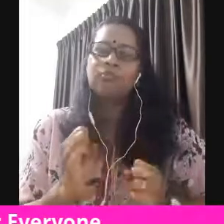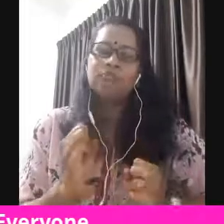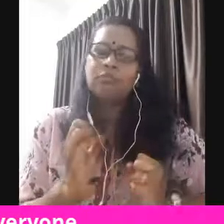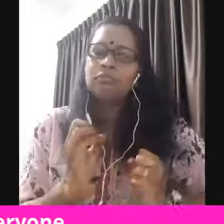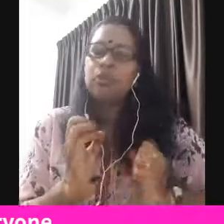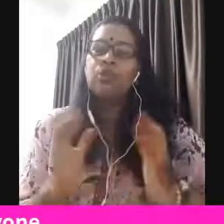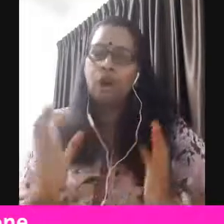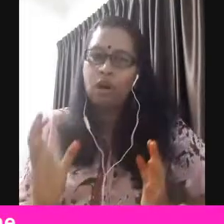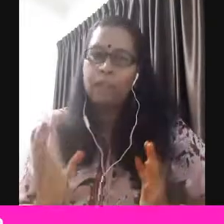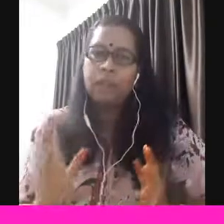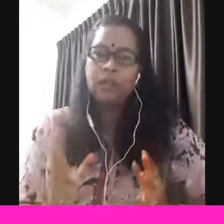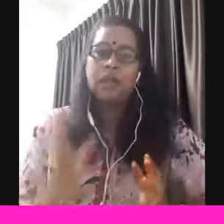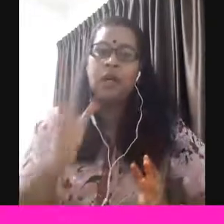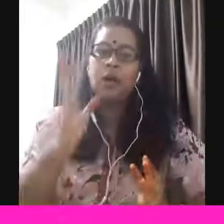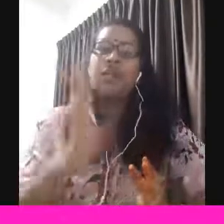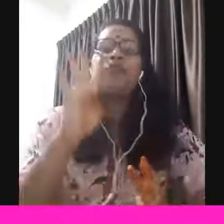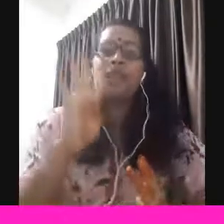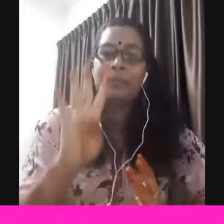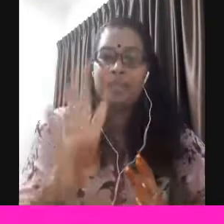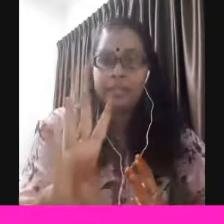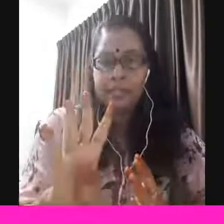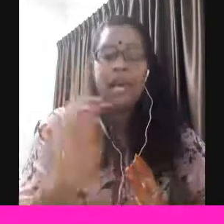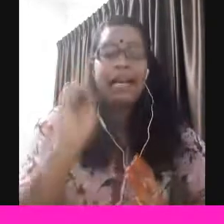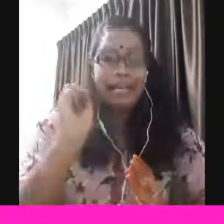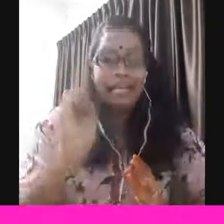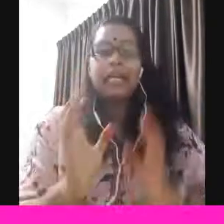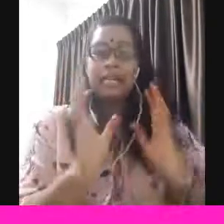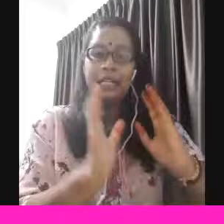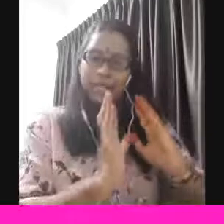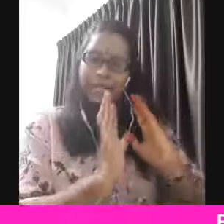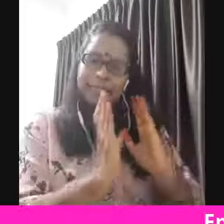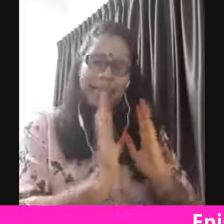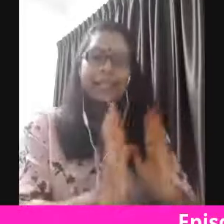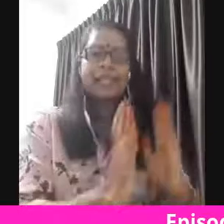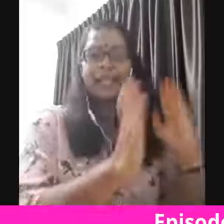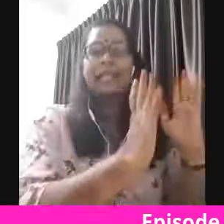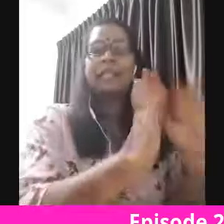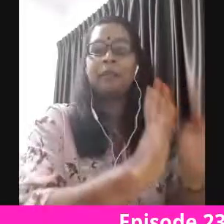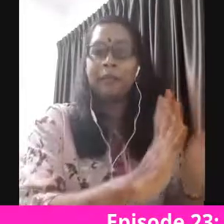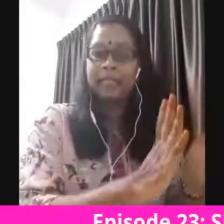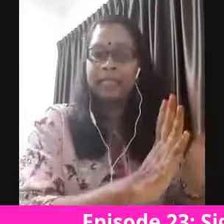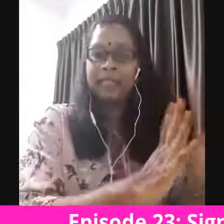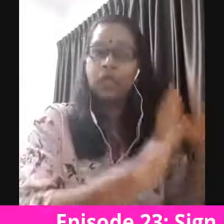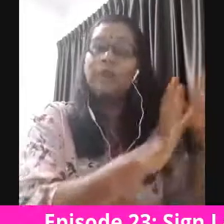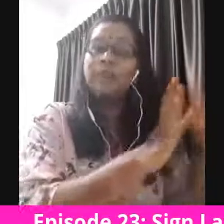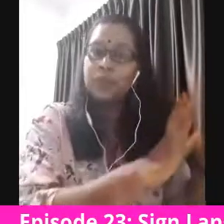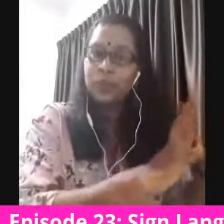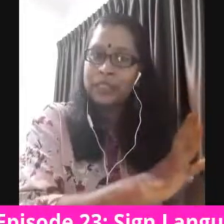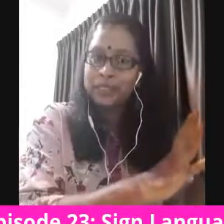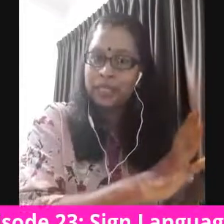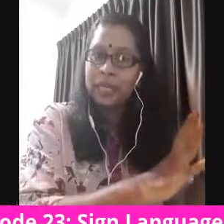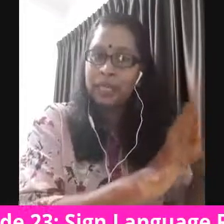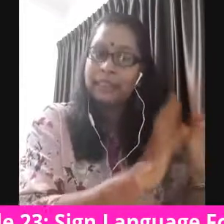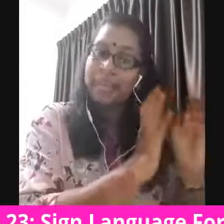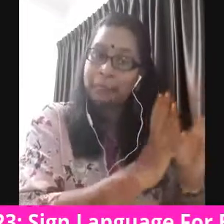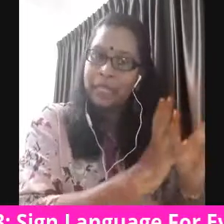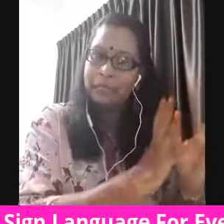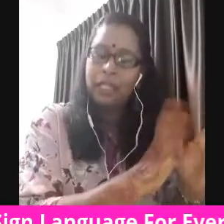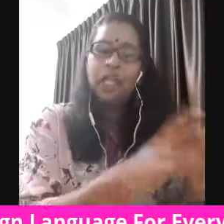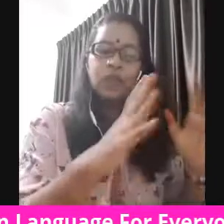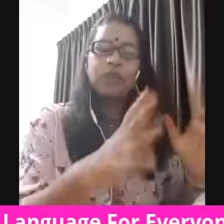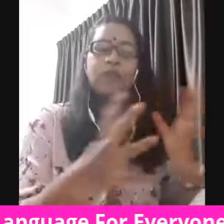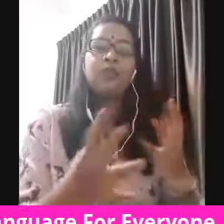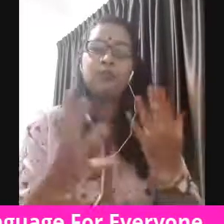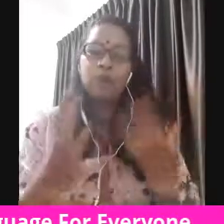take too long, because only 40 minutes, like exactly like aliran perdana, normal students